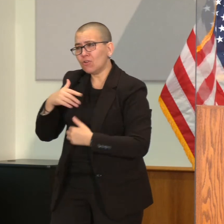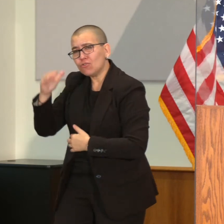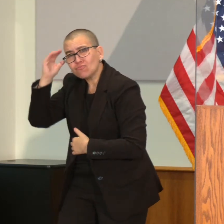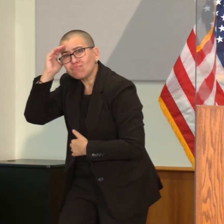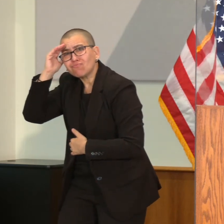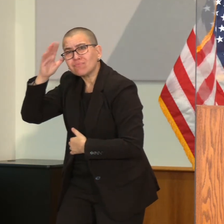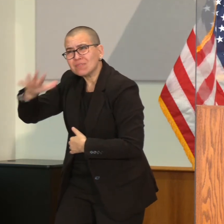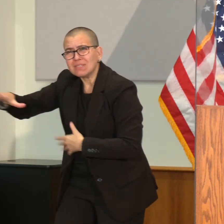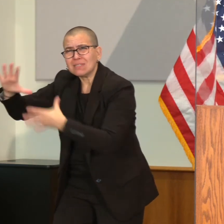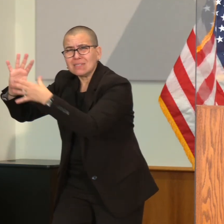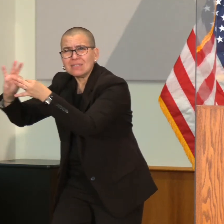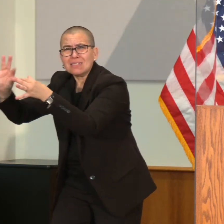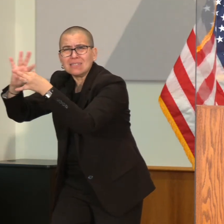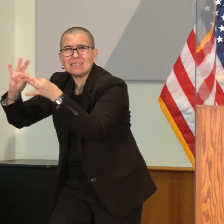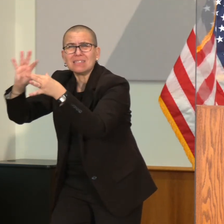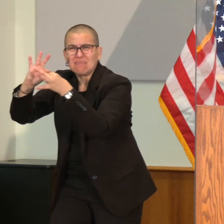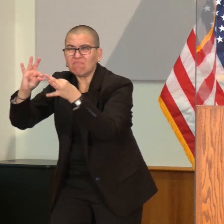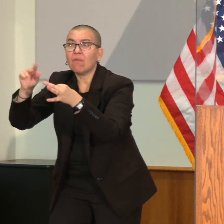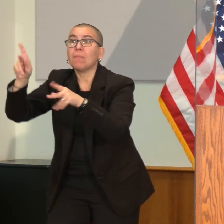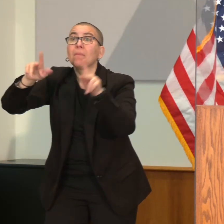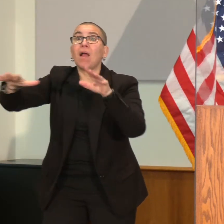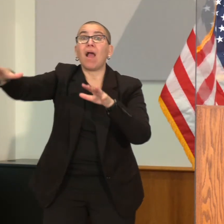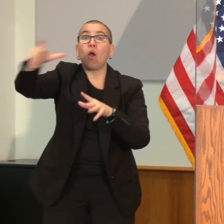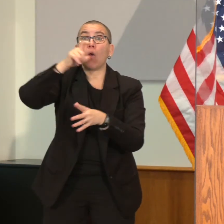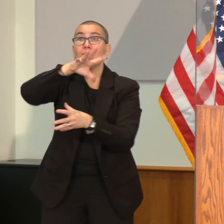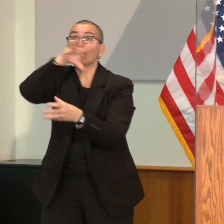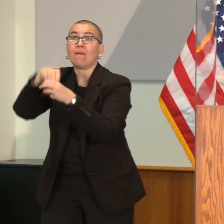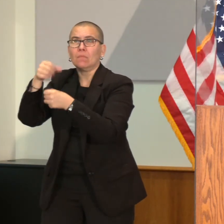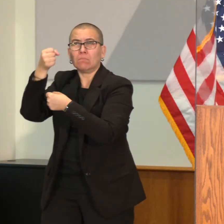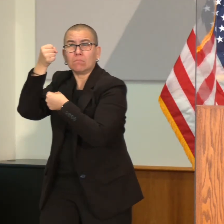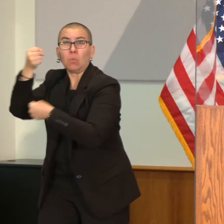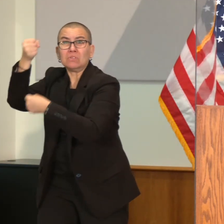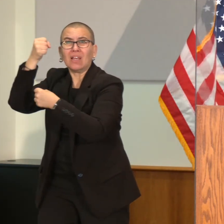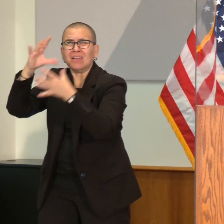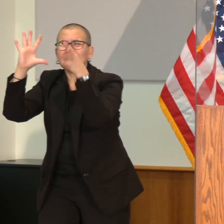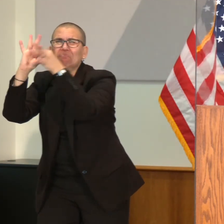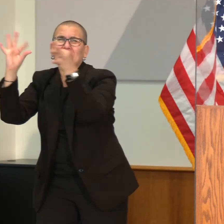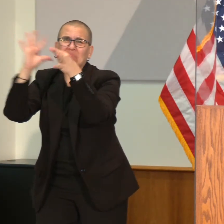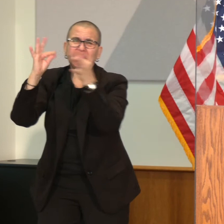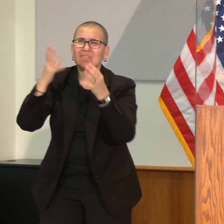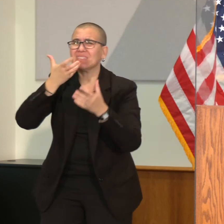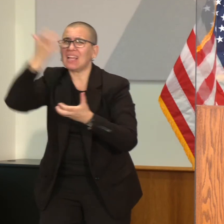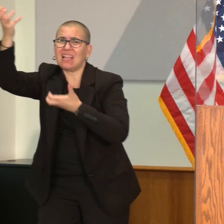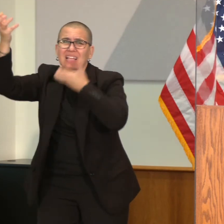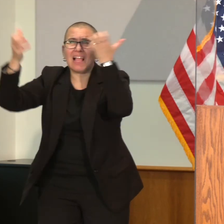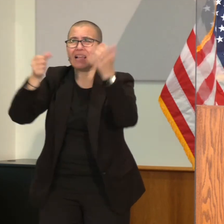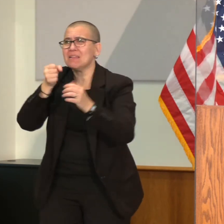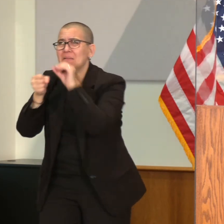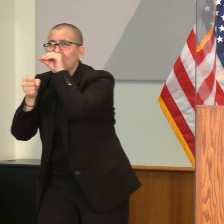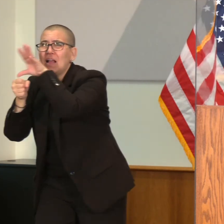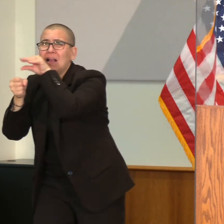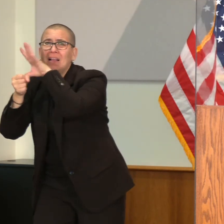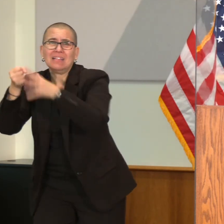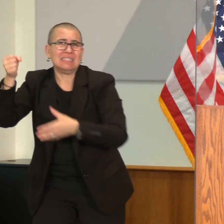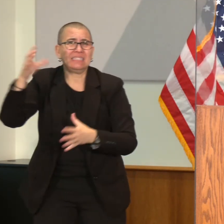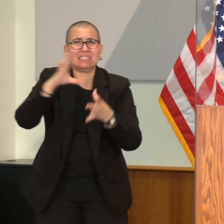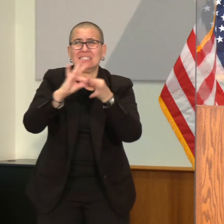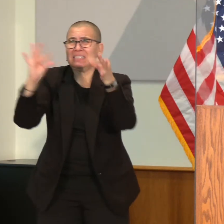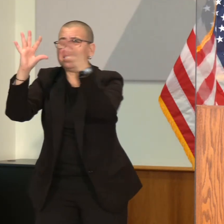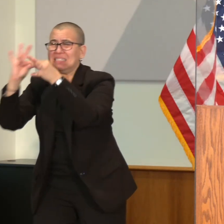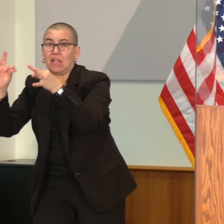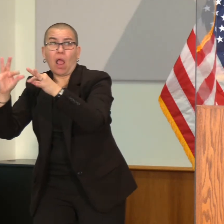protesters here in Minnesota, but let us not forget across the world. And they took action to